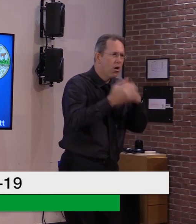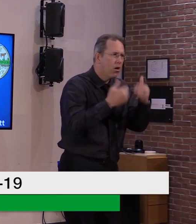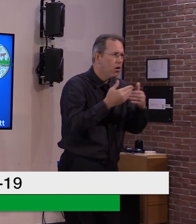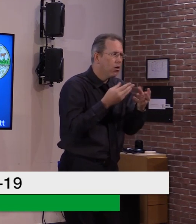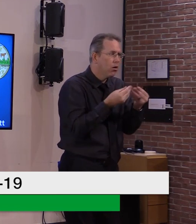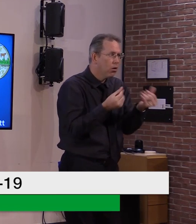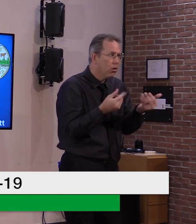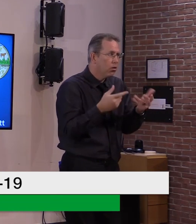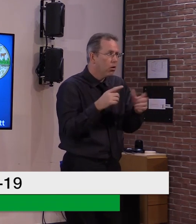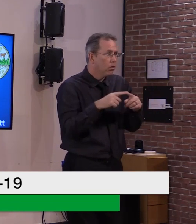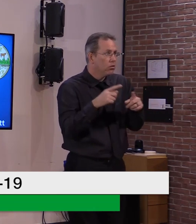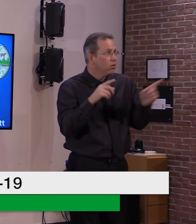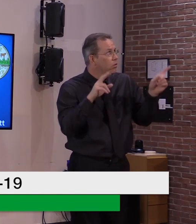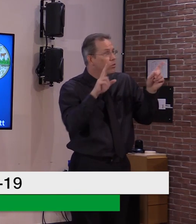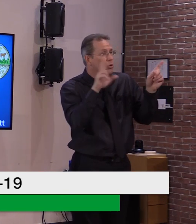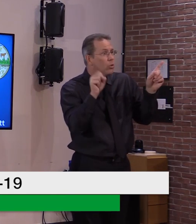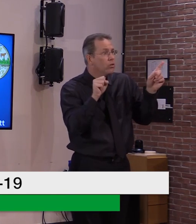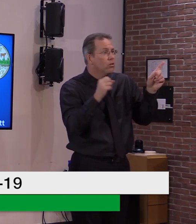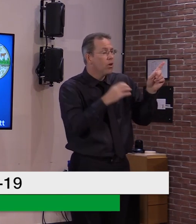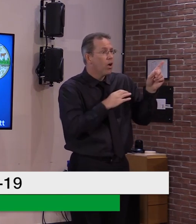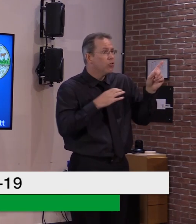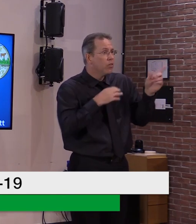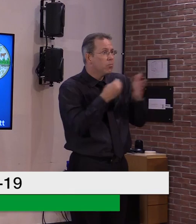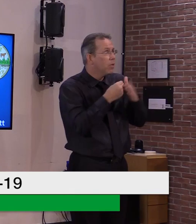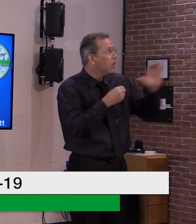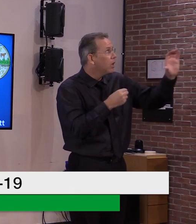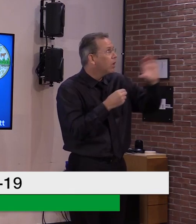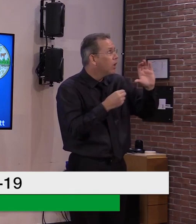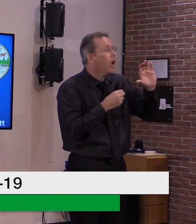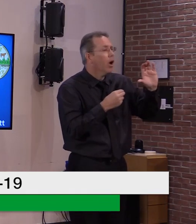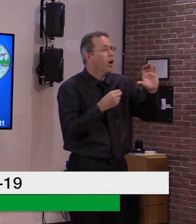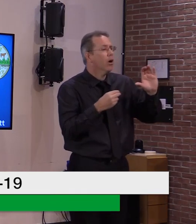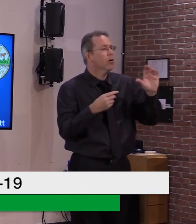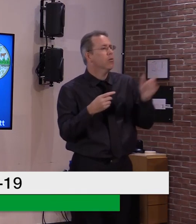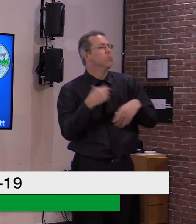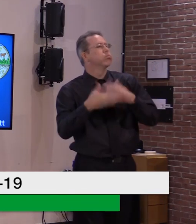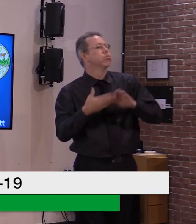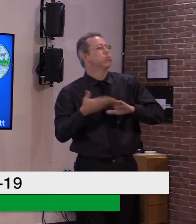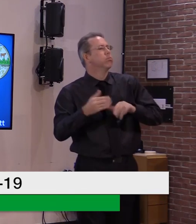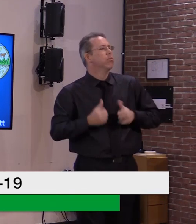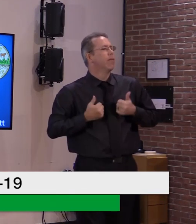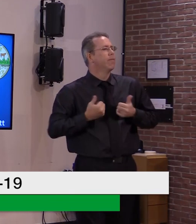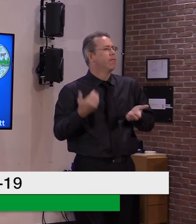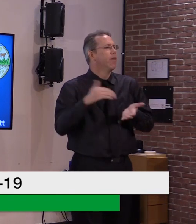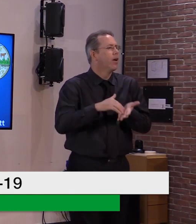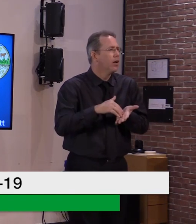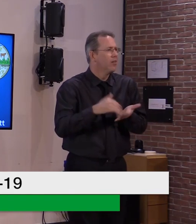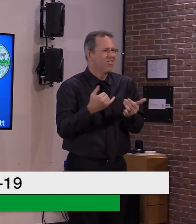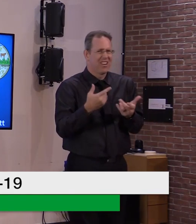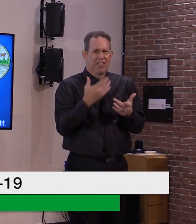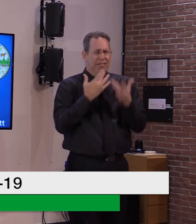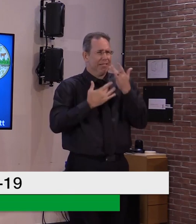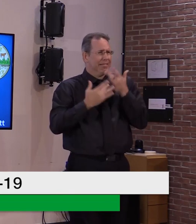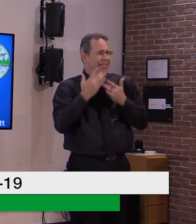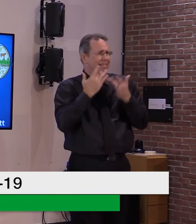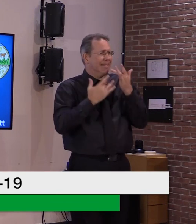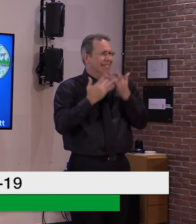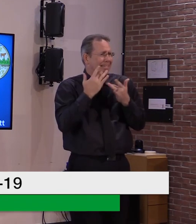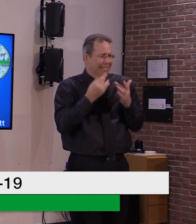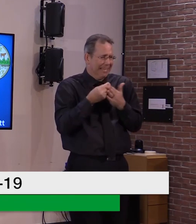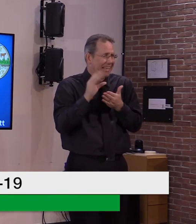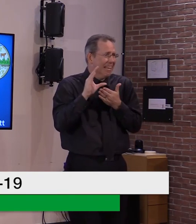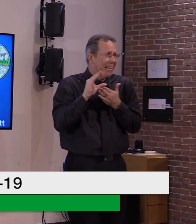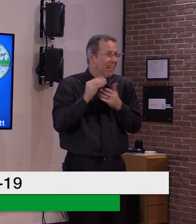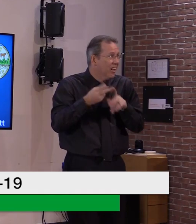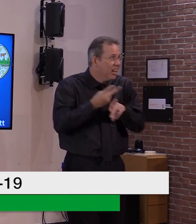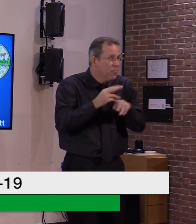stimulus money so that we can put it in the in the pockets of of those who are in desperate need um and we're going to see